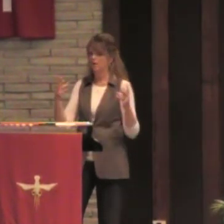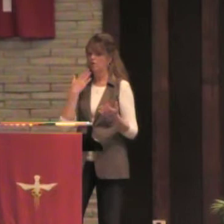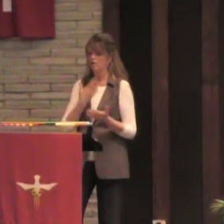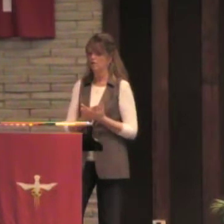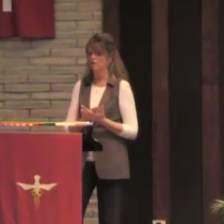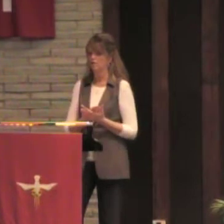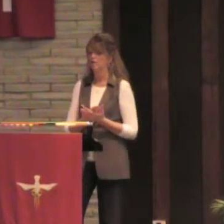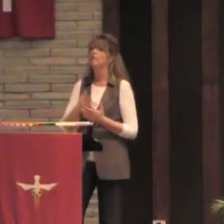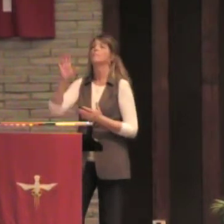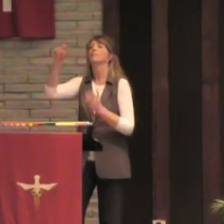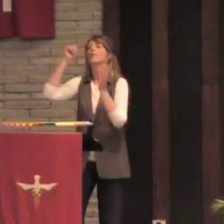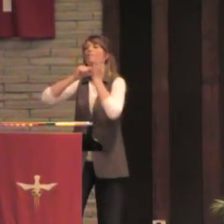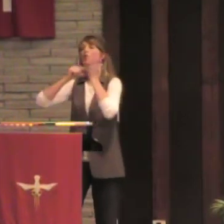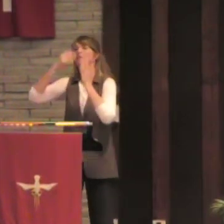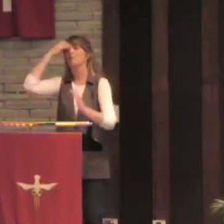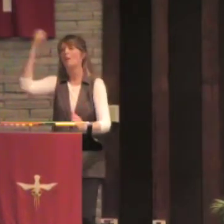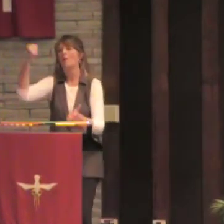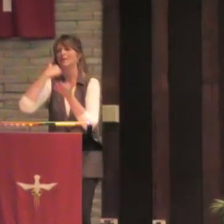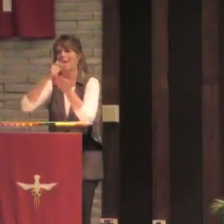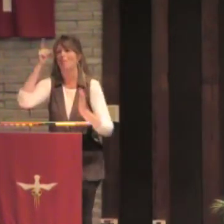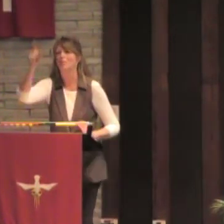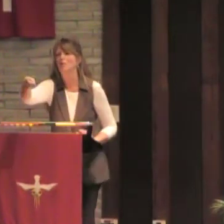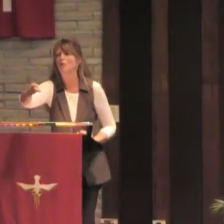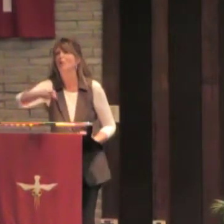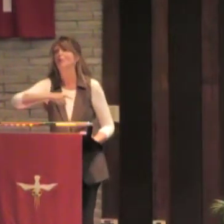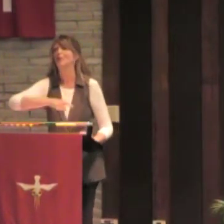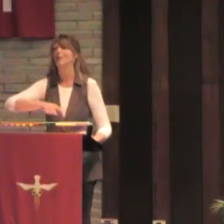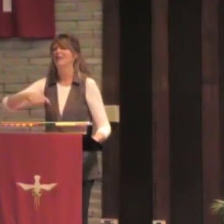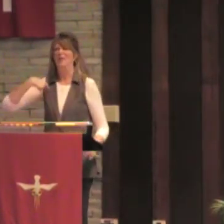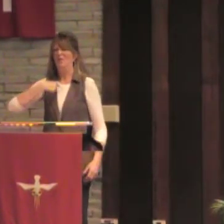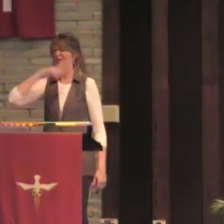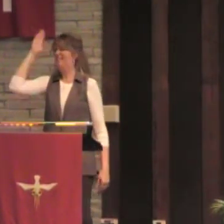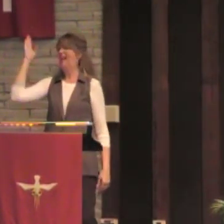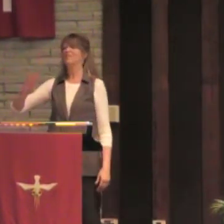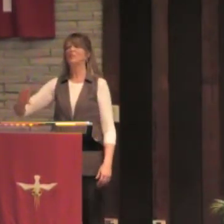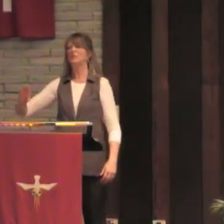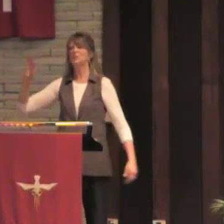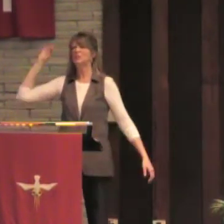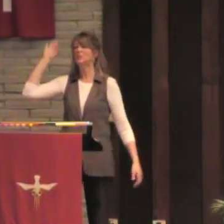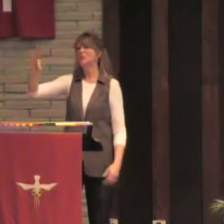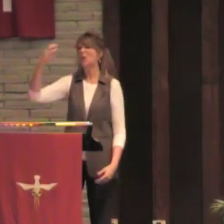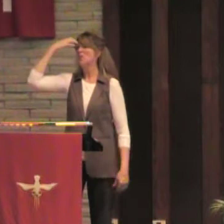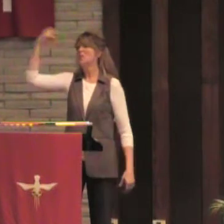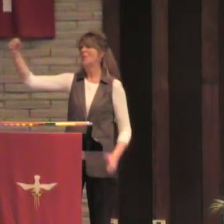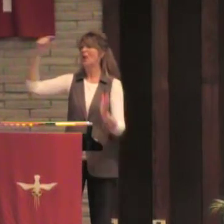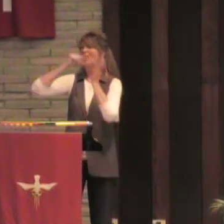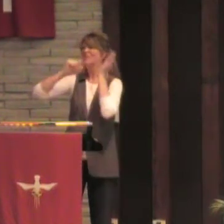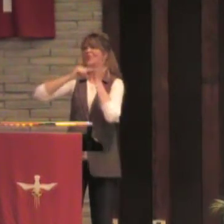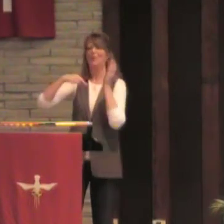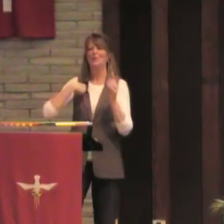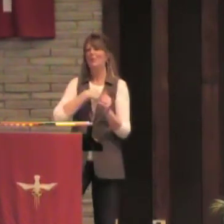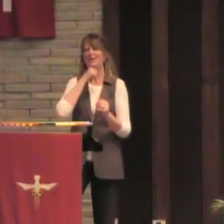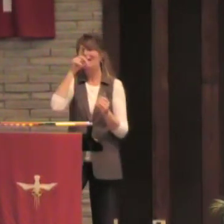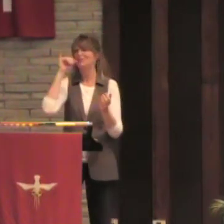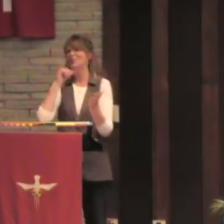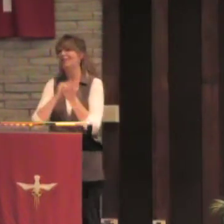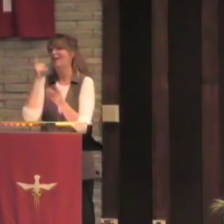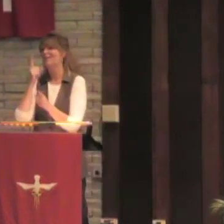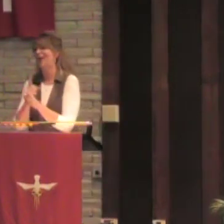time. And you'll feel good. Now here's our memory verse, you know. I usually don't ask you guys to memorize